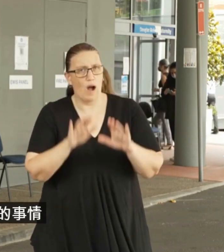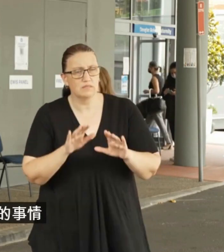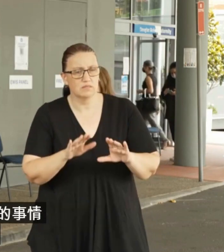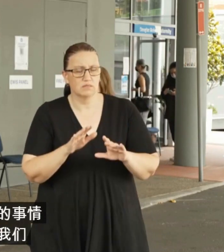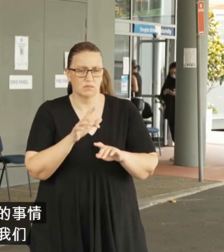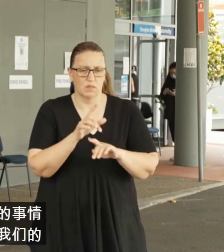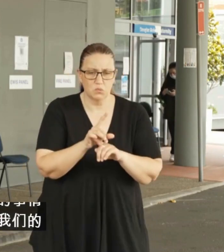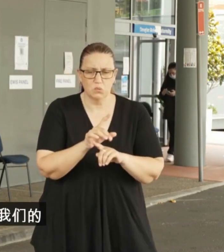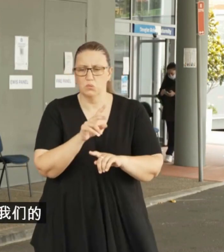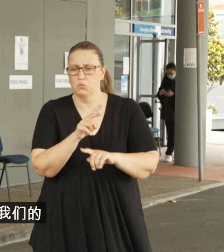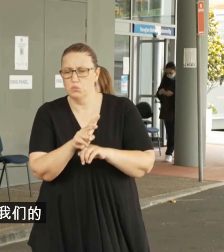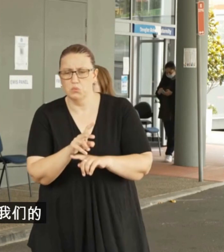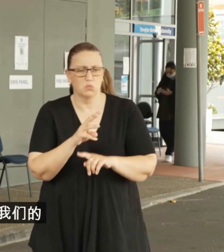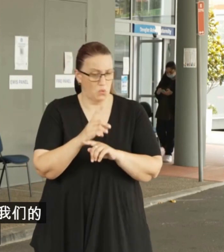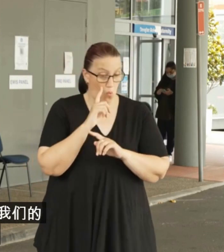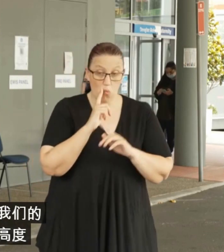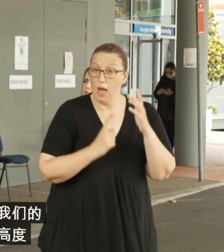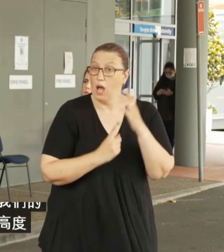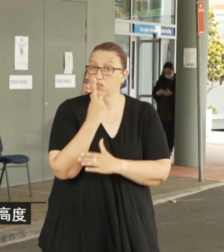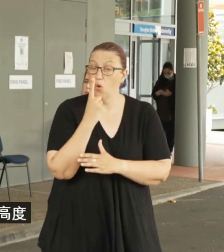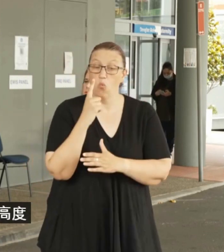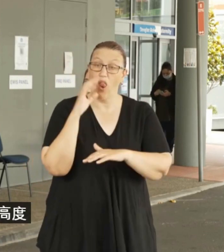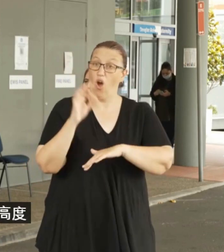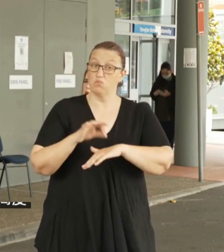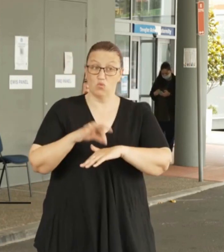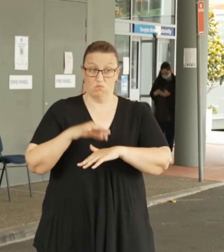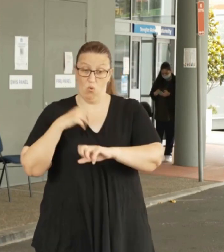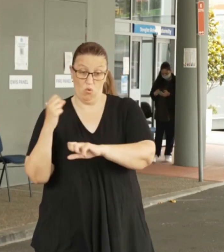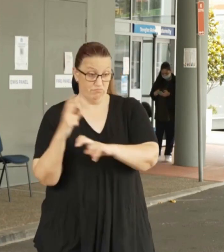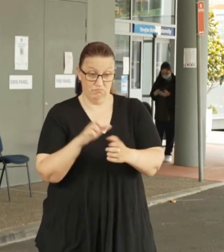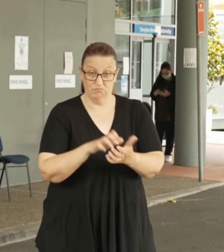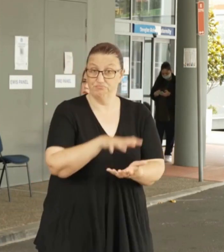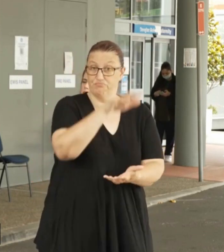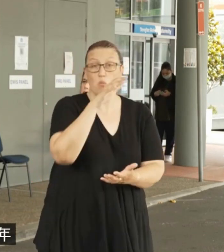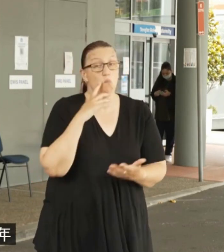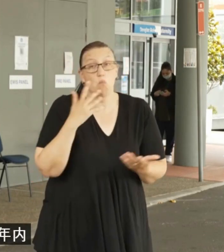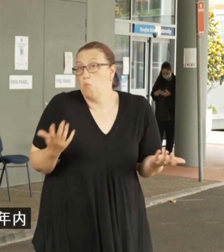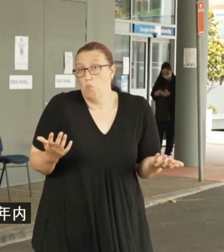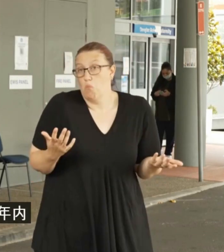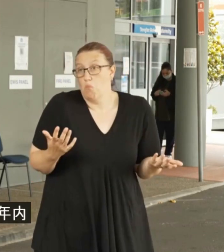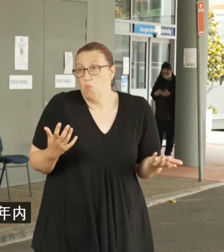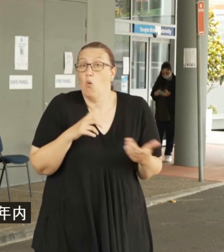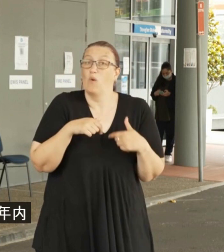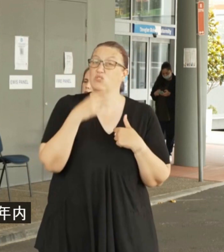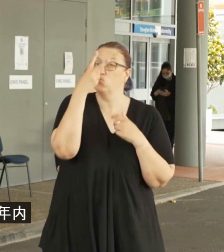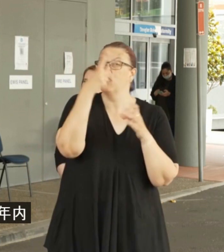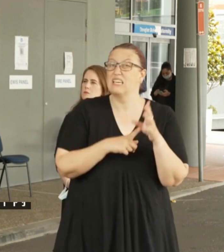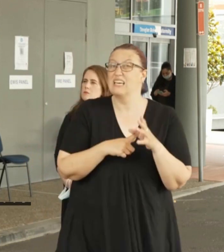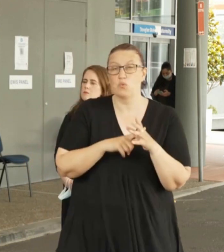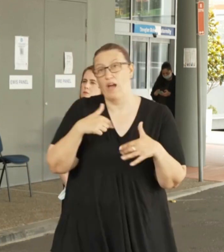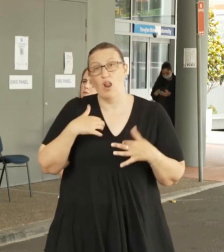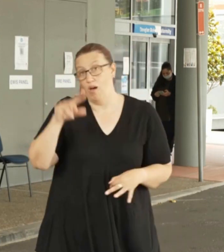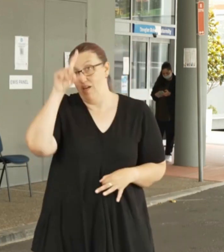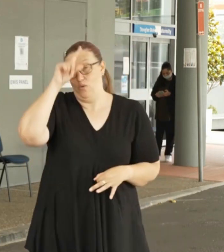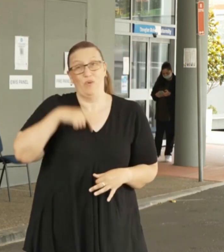going to really lift our hospital intake or not. But we're on high alert, as you'd expect us to be. 2 years in, we're on high alert.